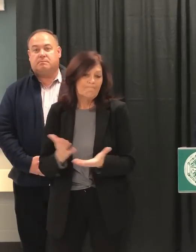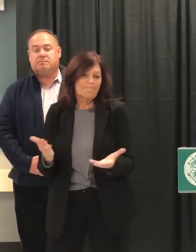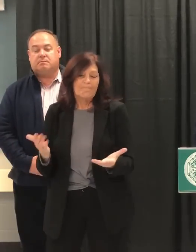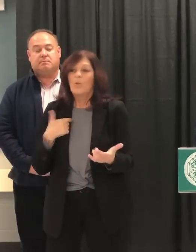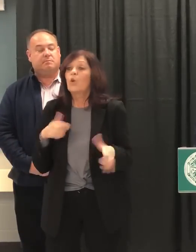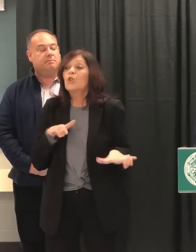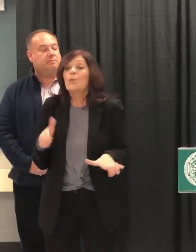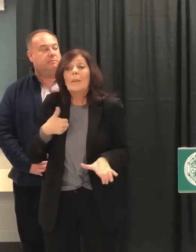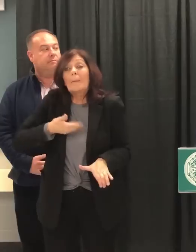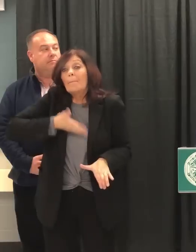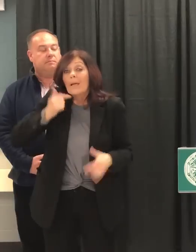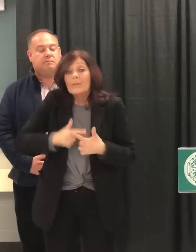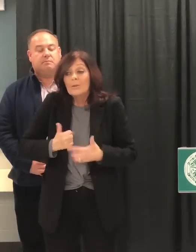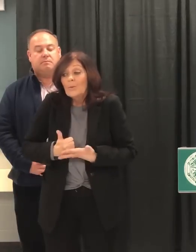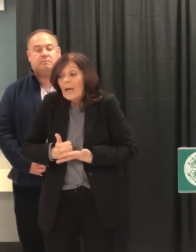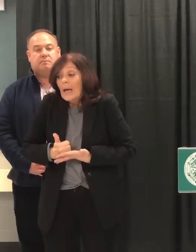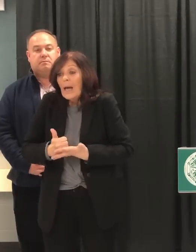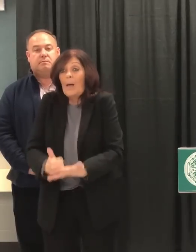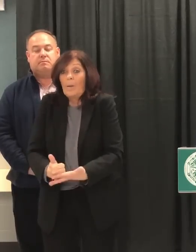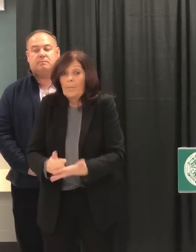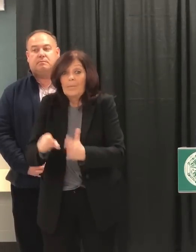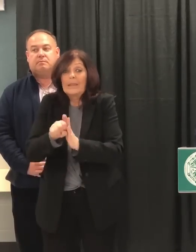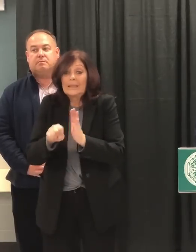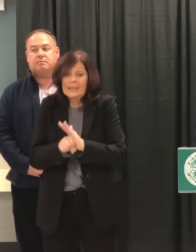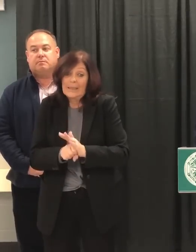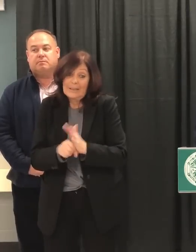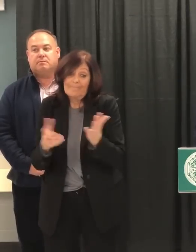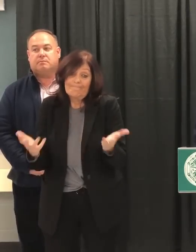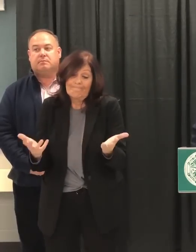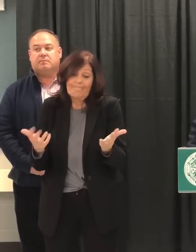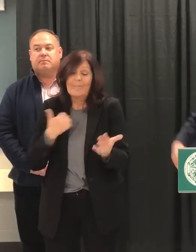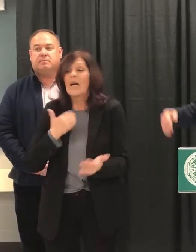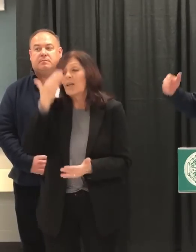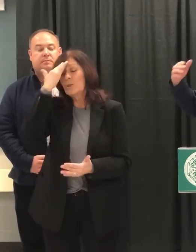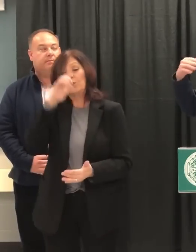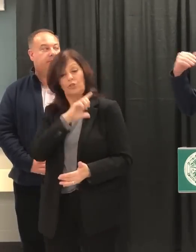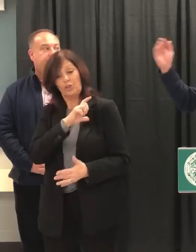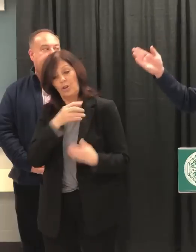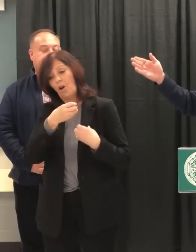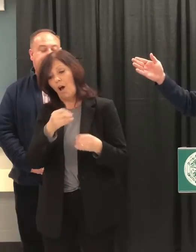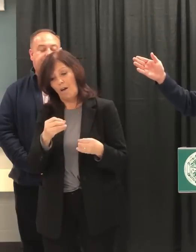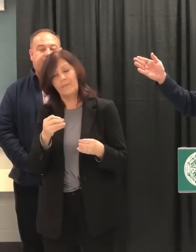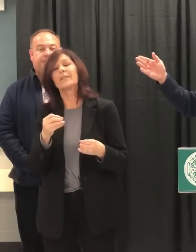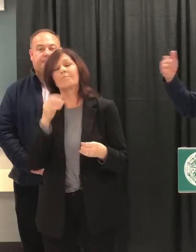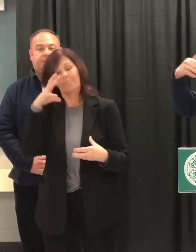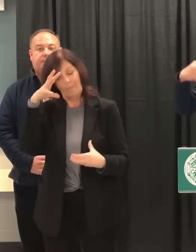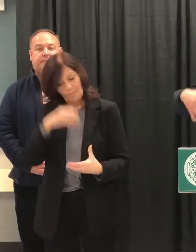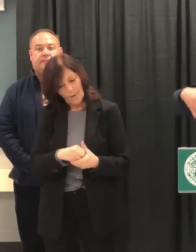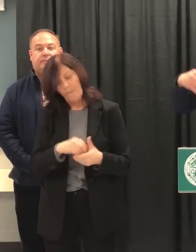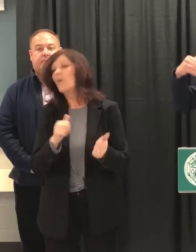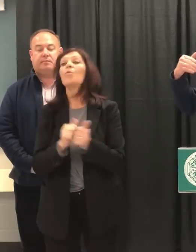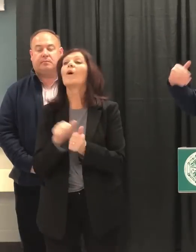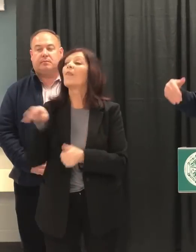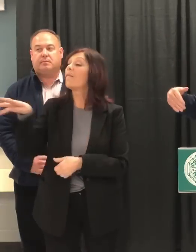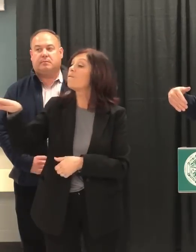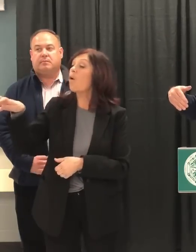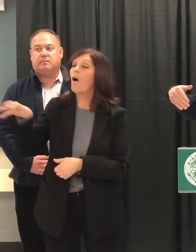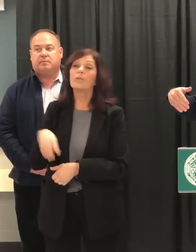We're doing our best to assist the state in handling that matter. I do know the Sheriff's Office has been intimately involved with the 400